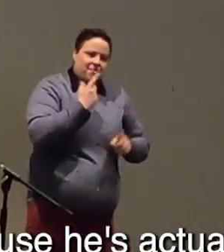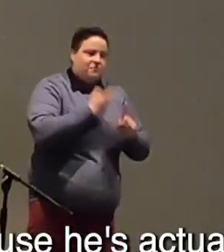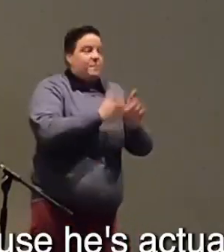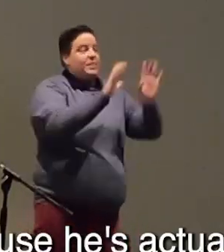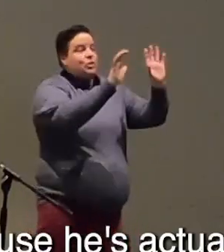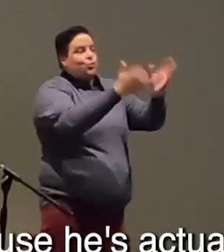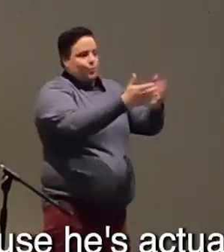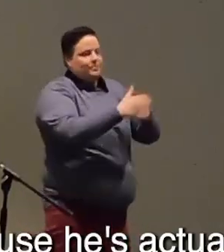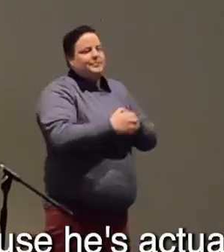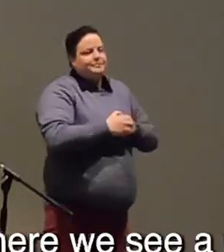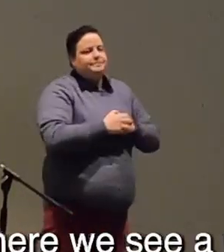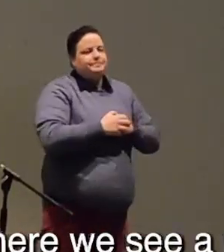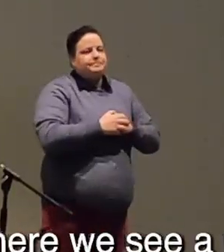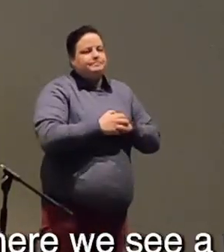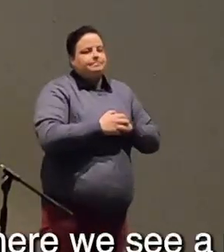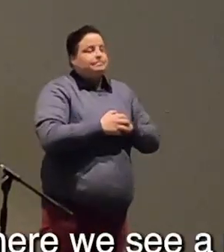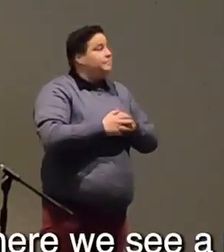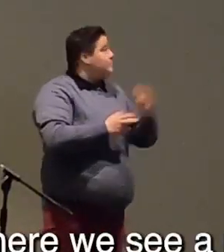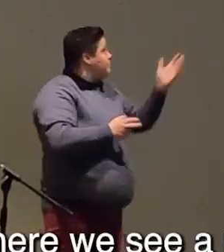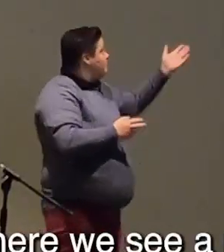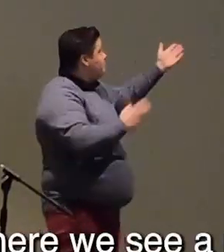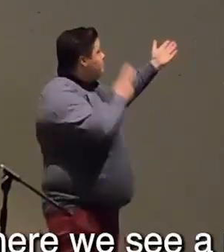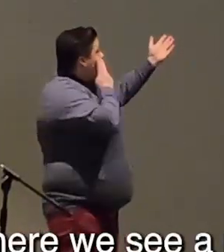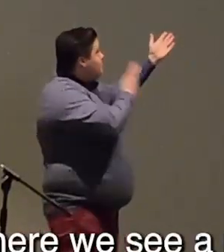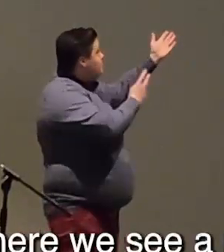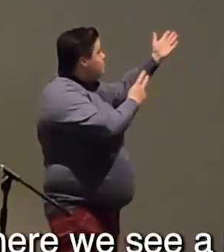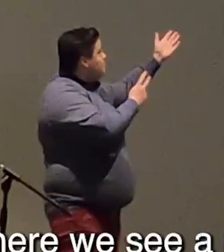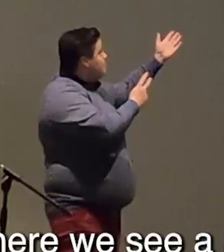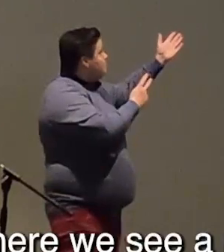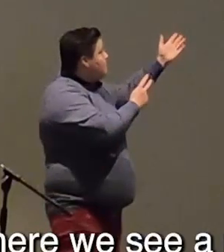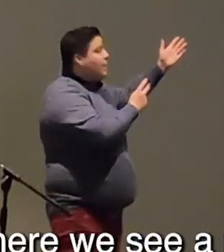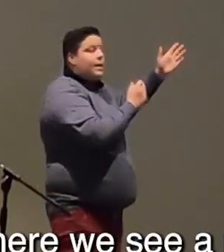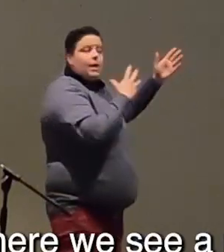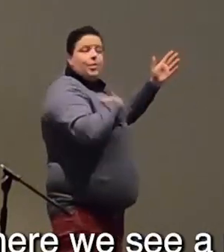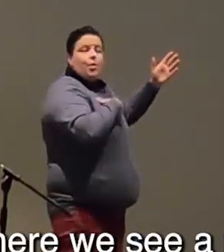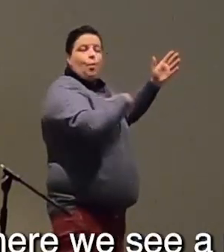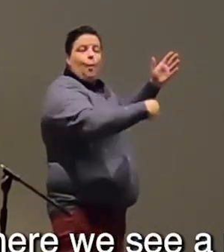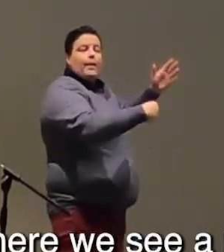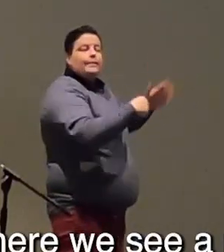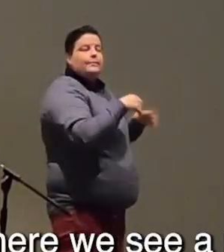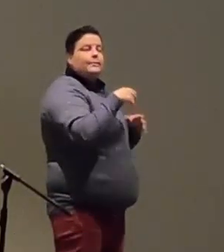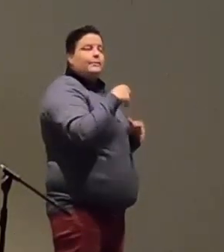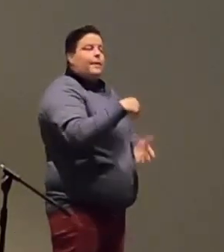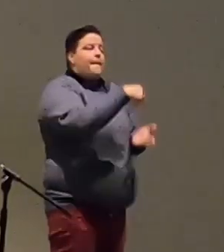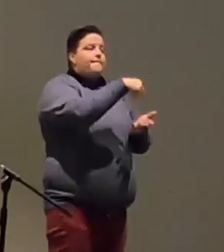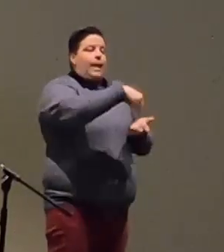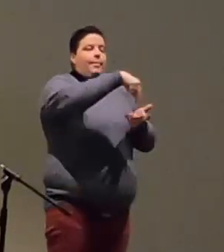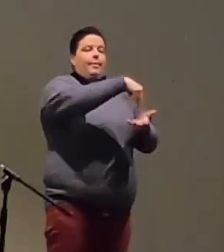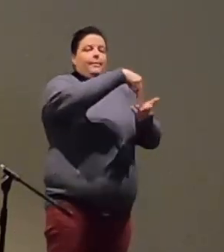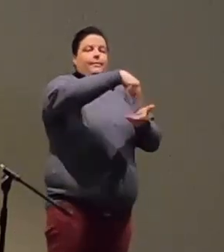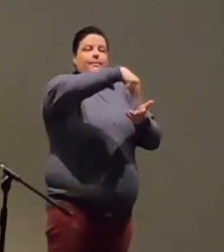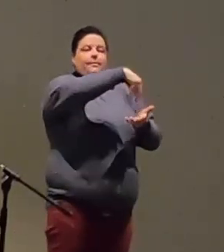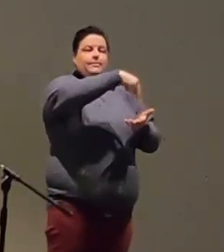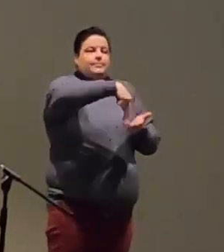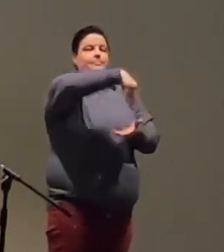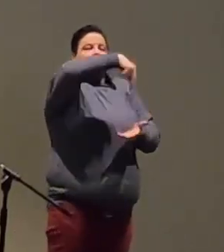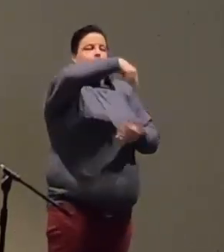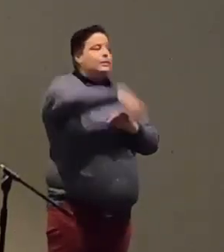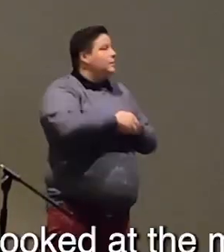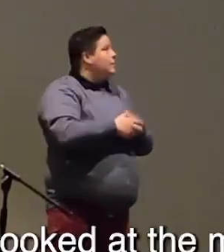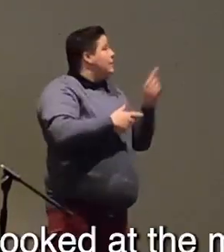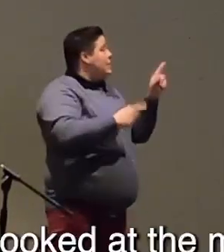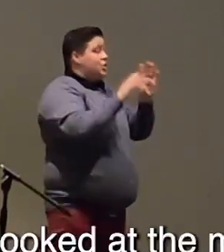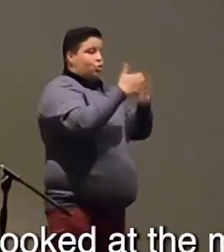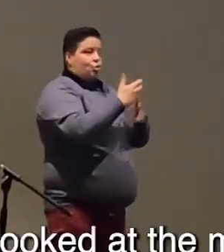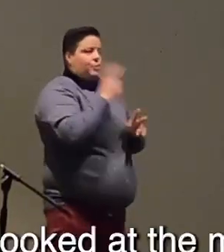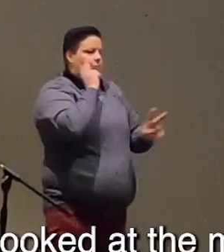this group. But here we see a painting by him titled The White Ballet. And he, like the others within the group,